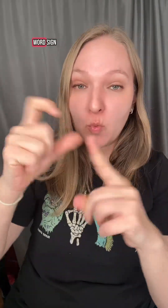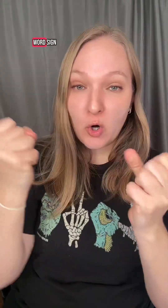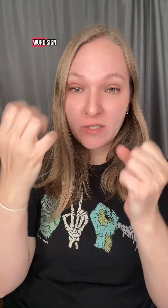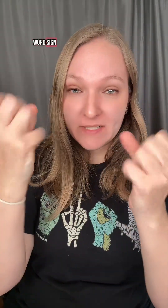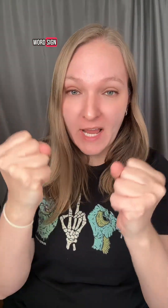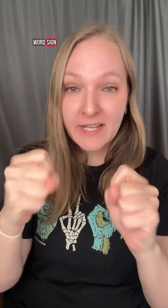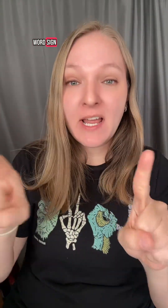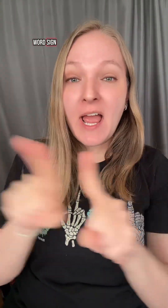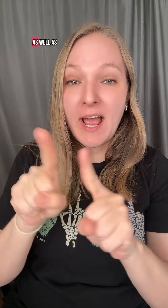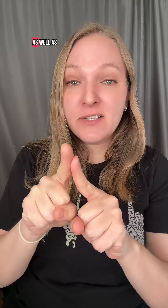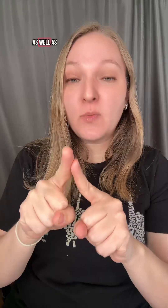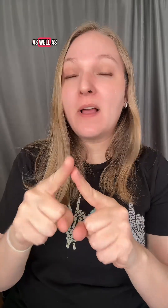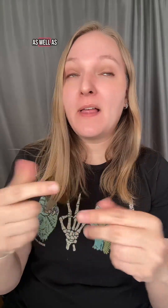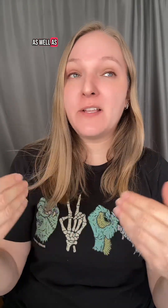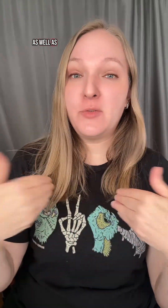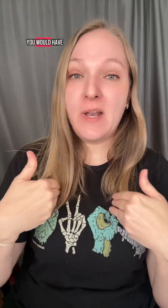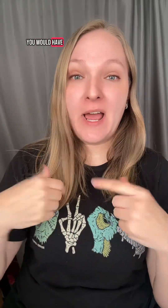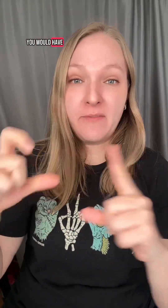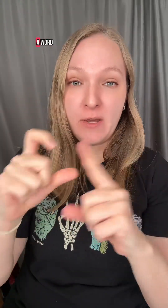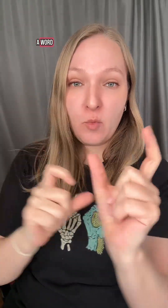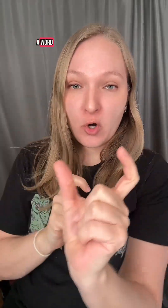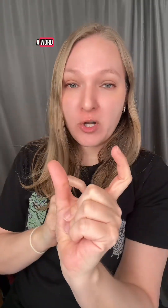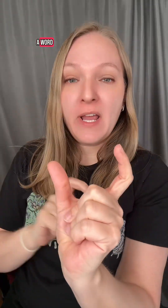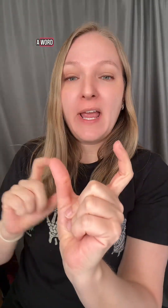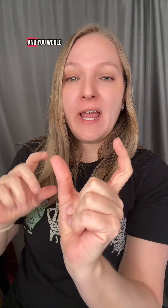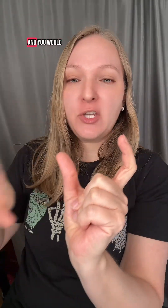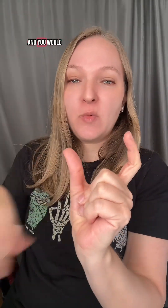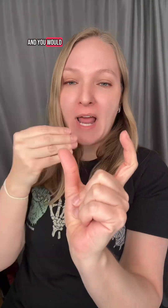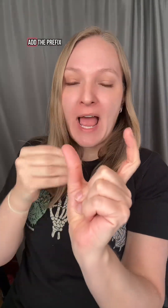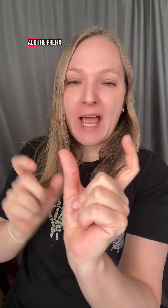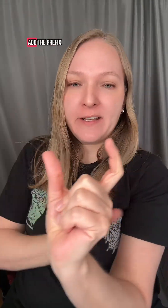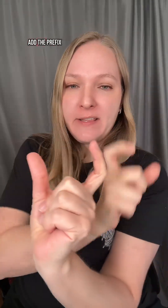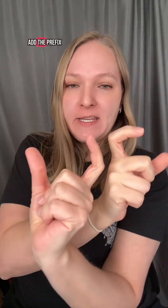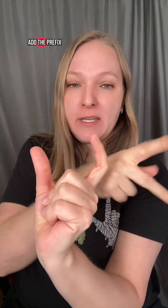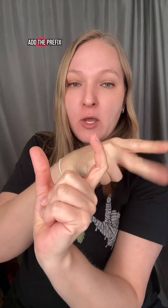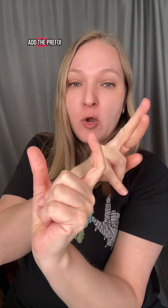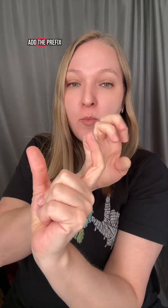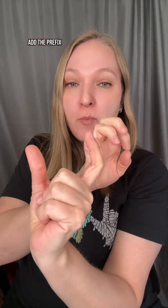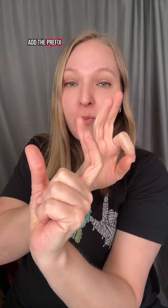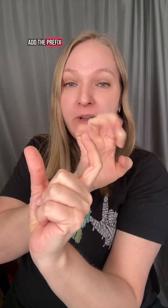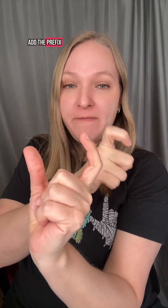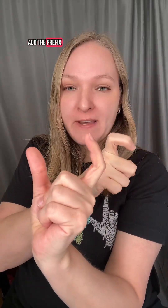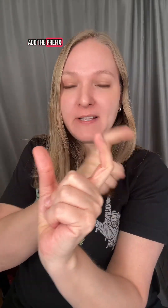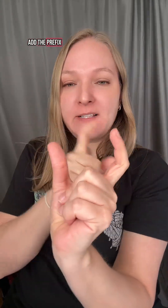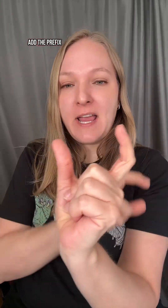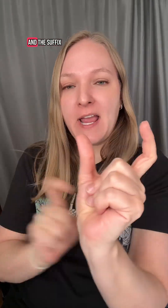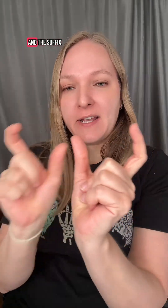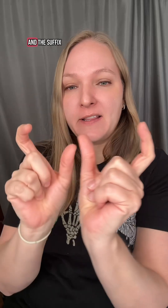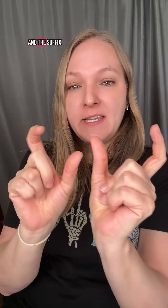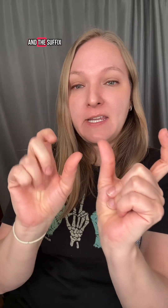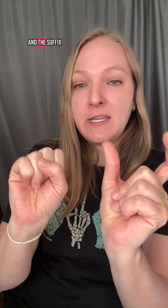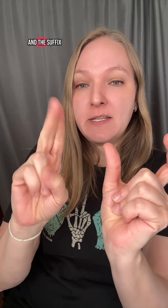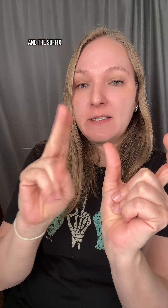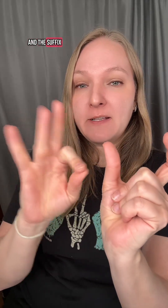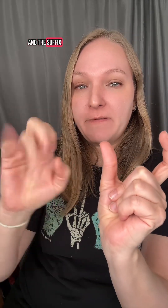word sign, as well as you would have a word and you would add the prefix and the